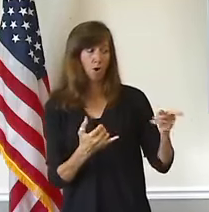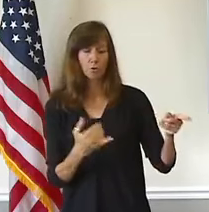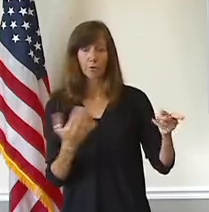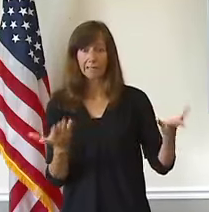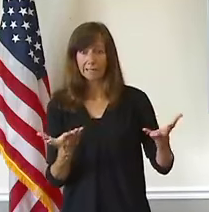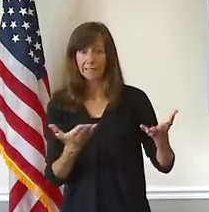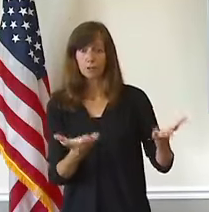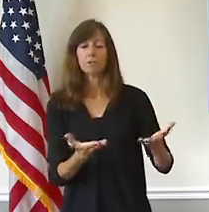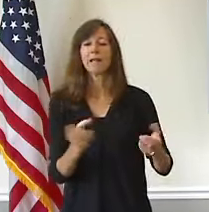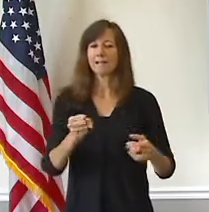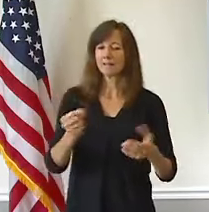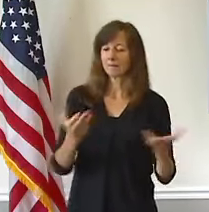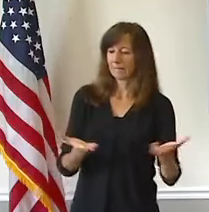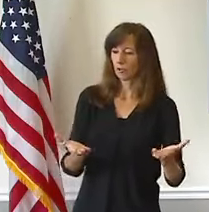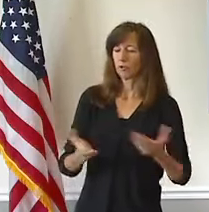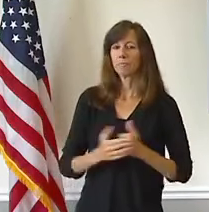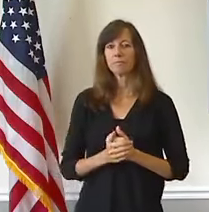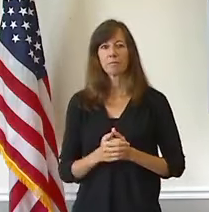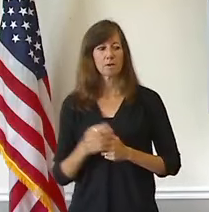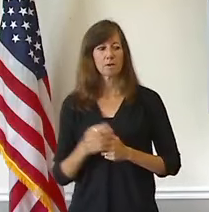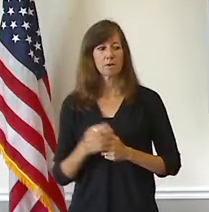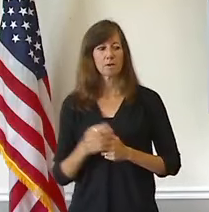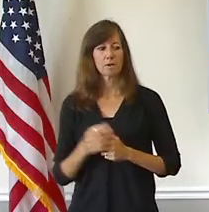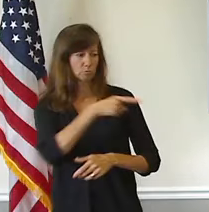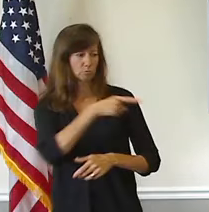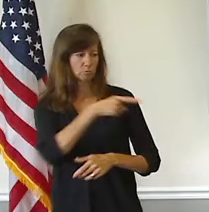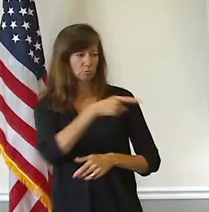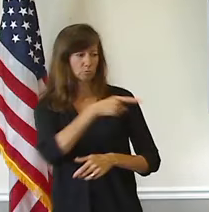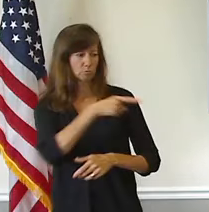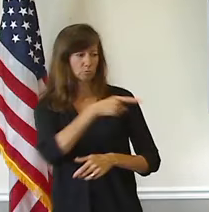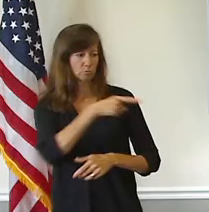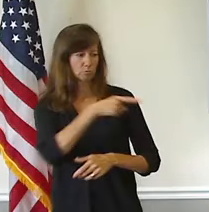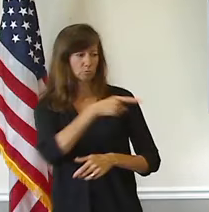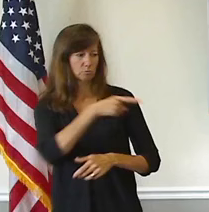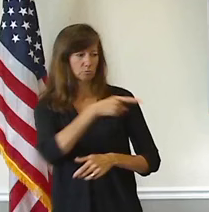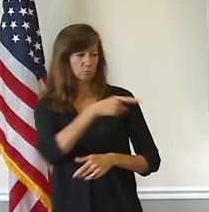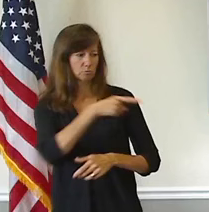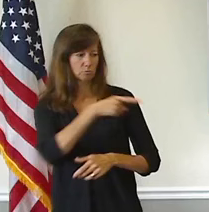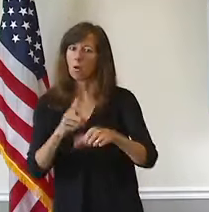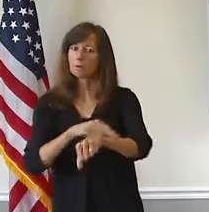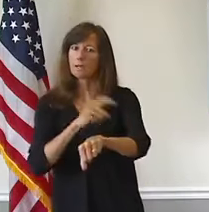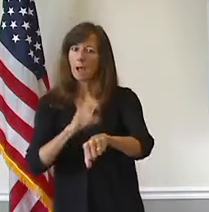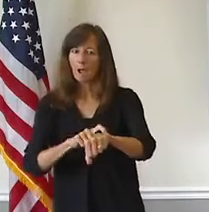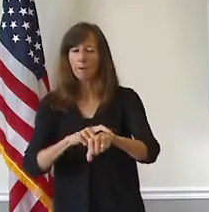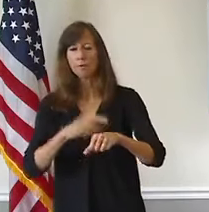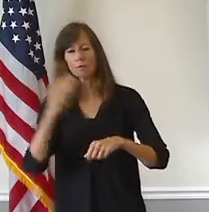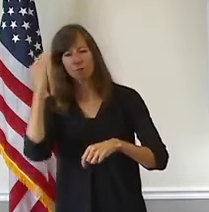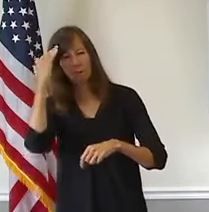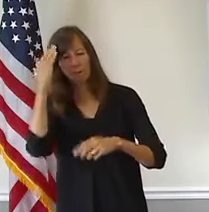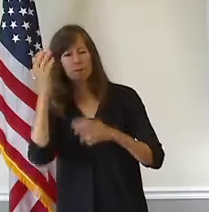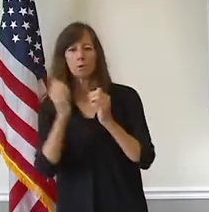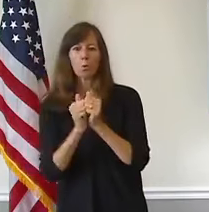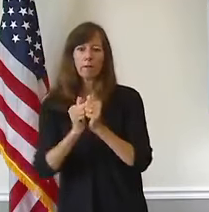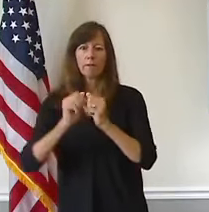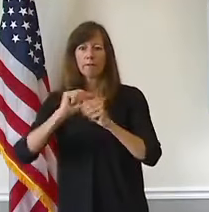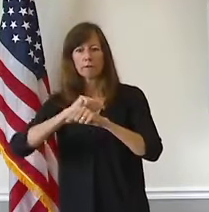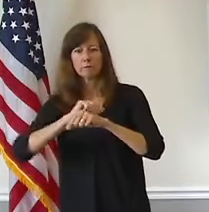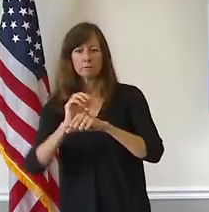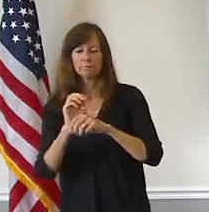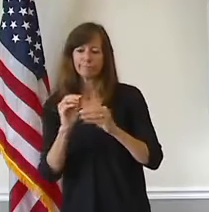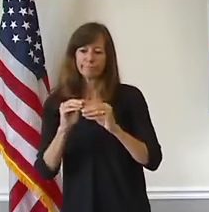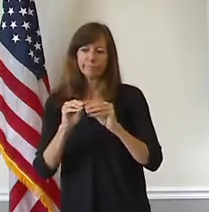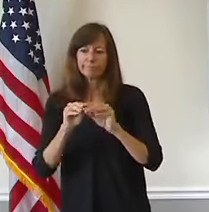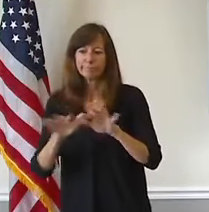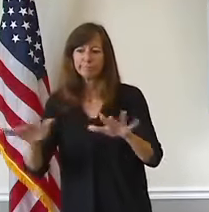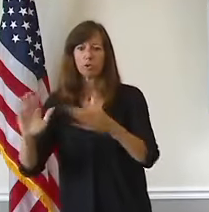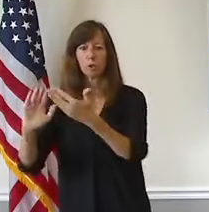us, county government, for a while. You're very familiar, obviously, with our response to communicable disease. First, let's talk a little bit about,